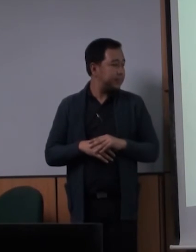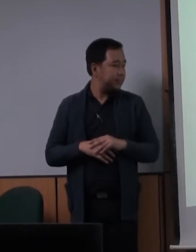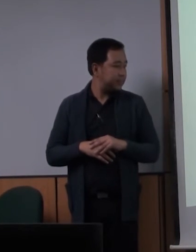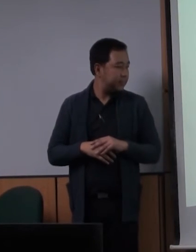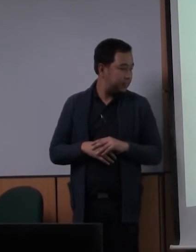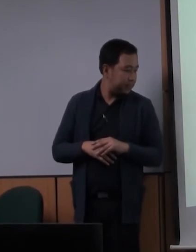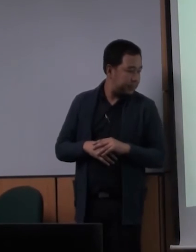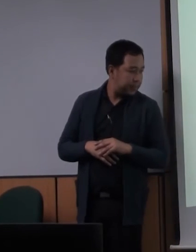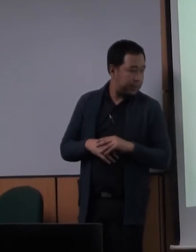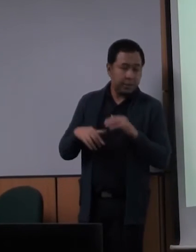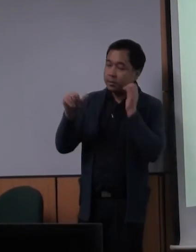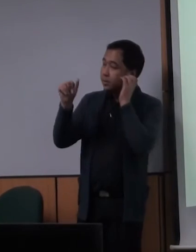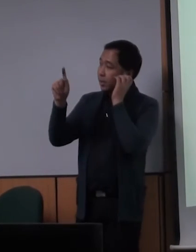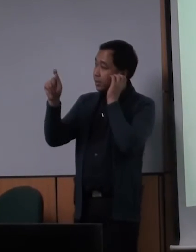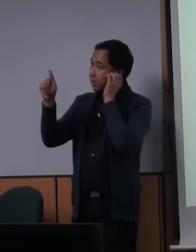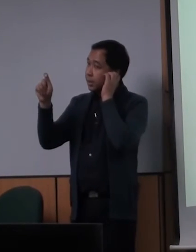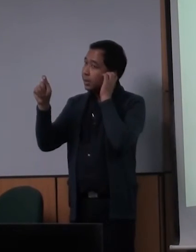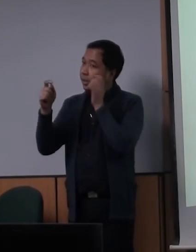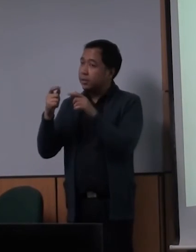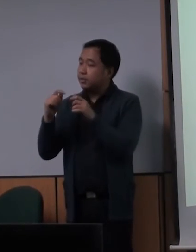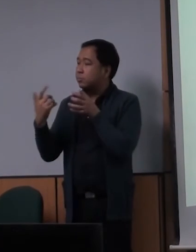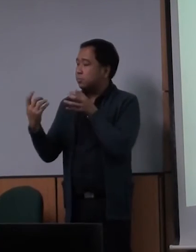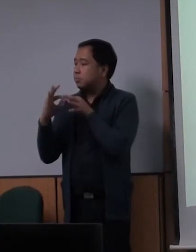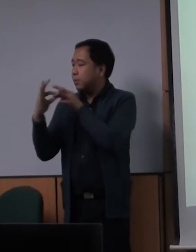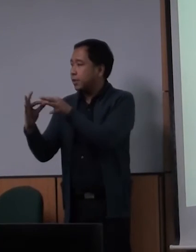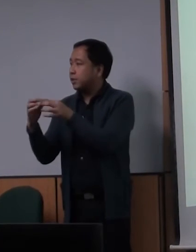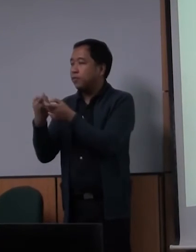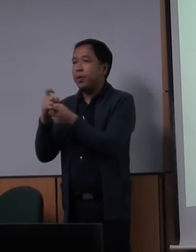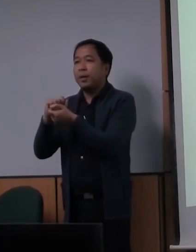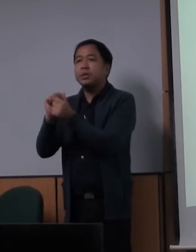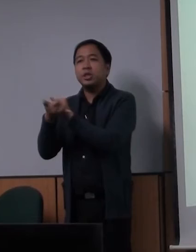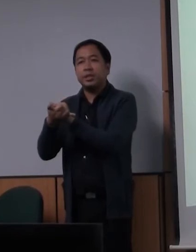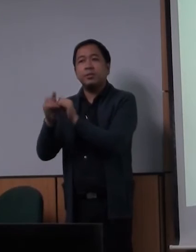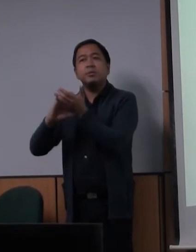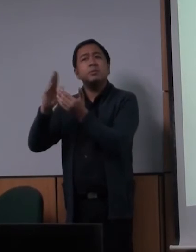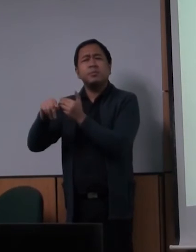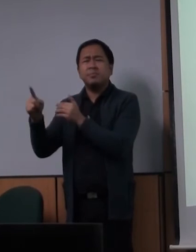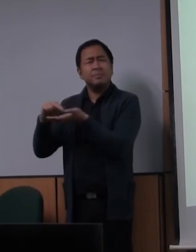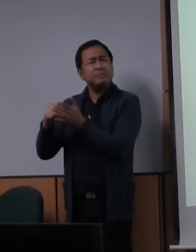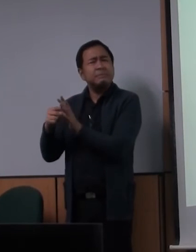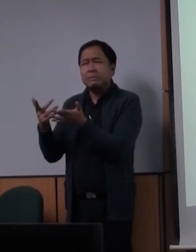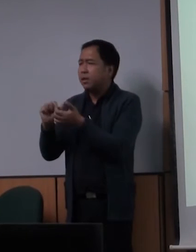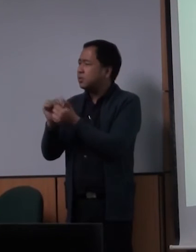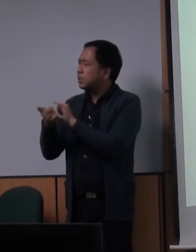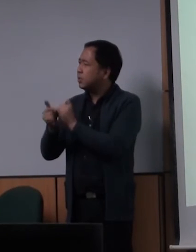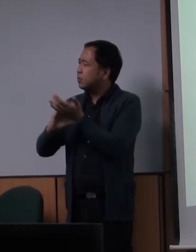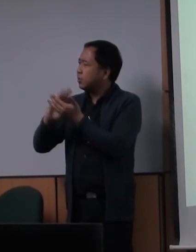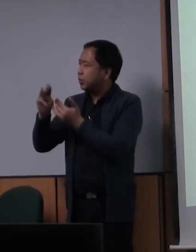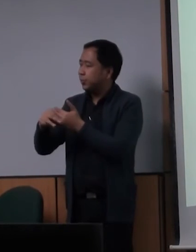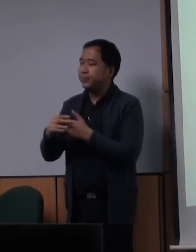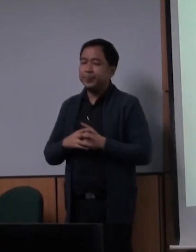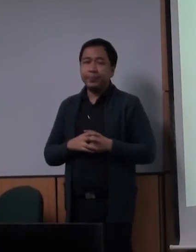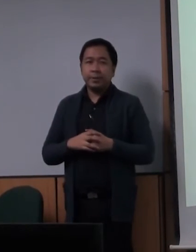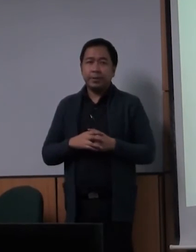And the APT, based on the adjusted curriculum. You might ask what is adjusted curriculum. Like I